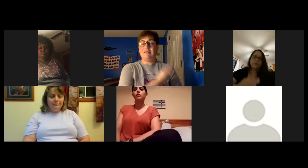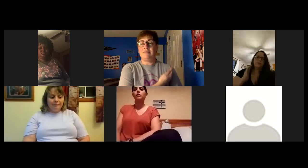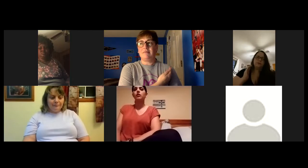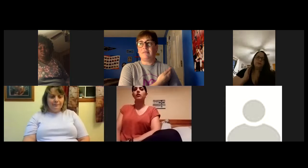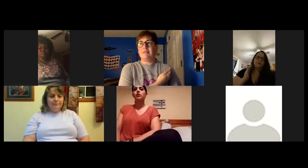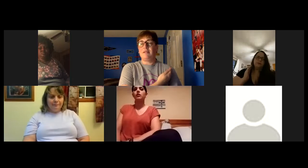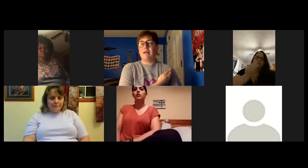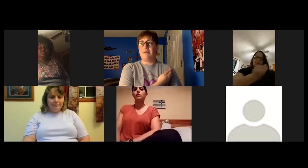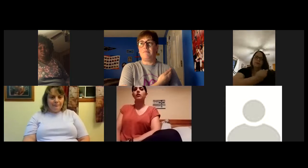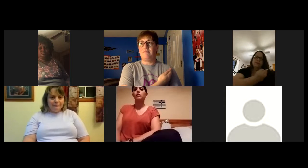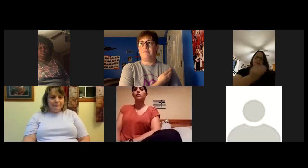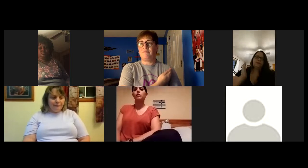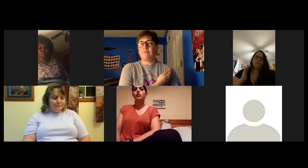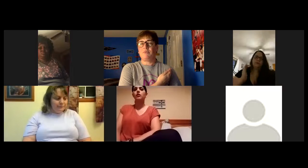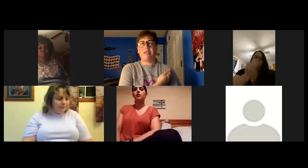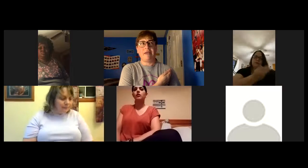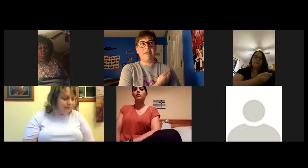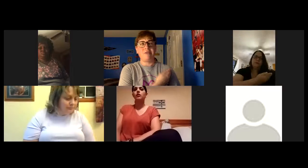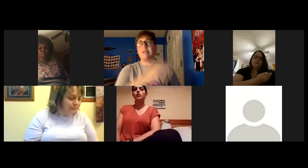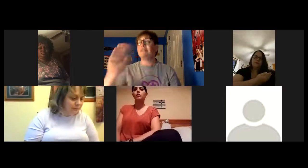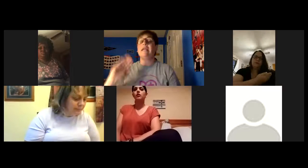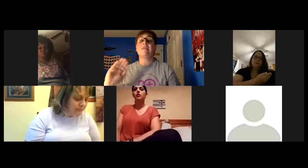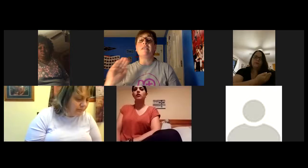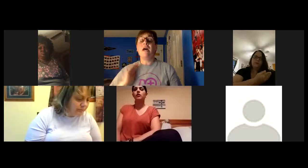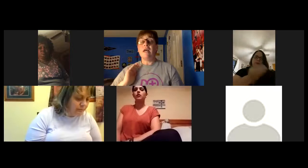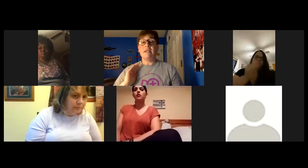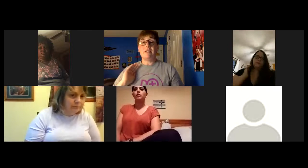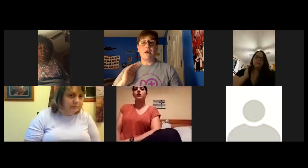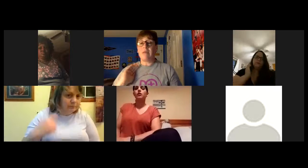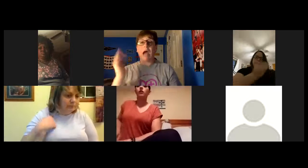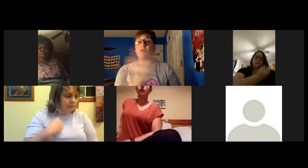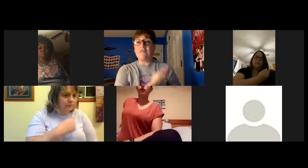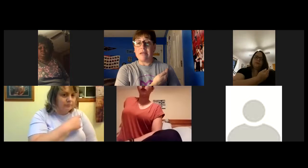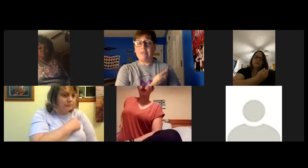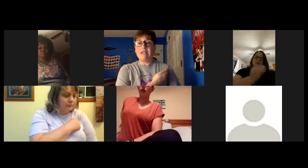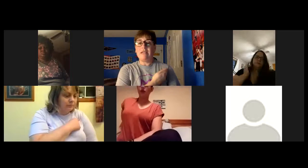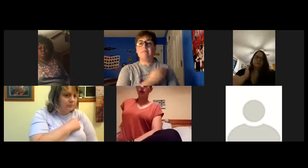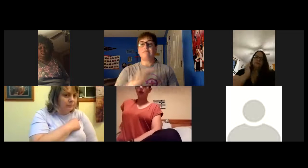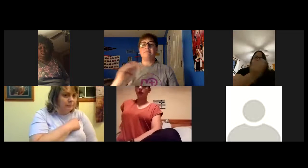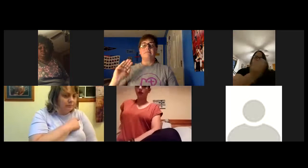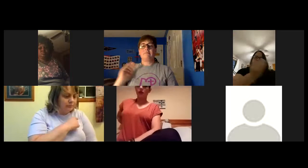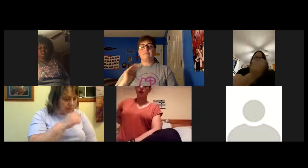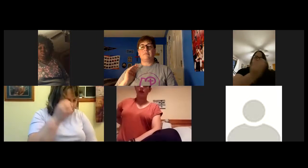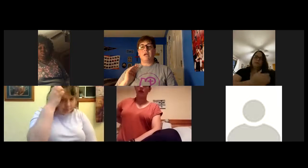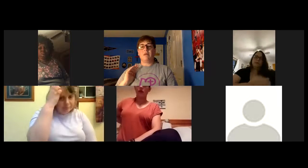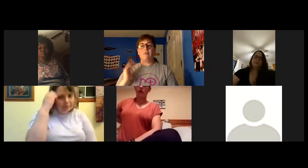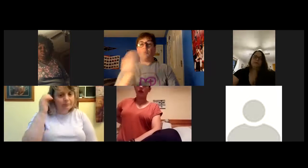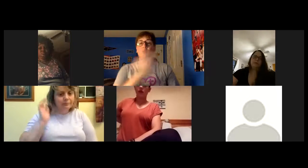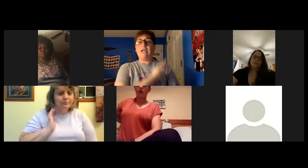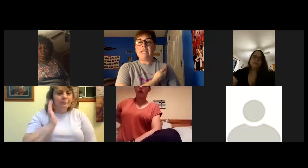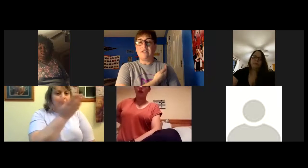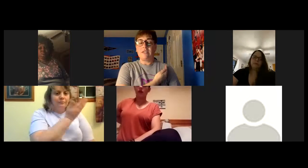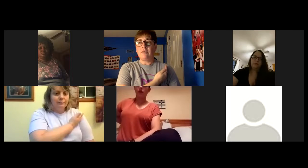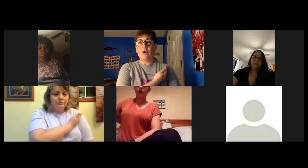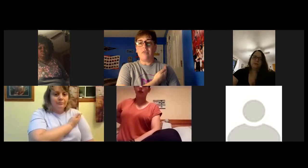us. I'm trying to think how to use us. Anyways, it's our family.